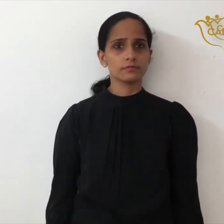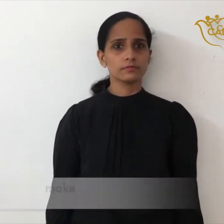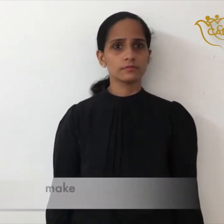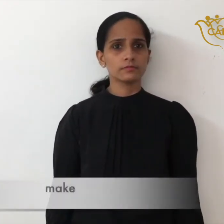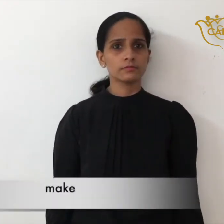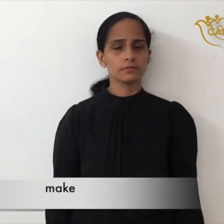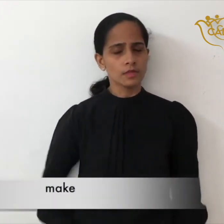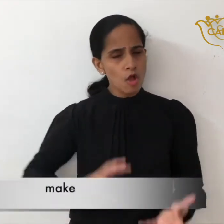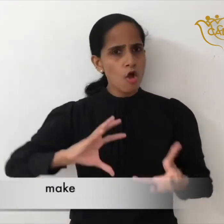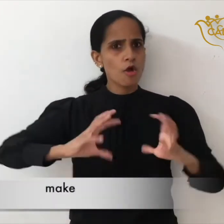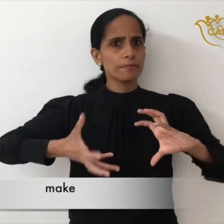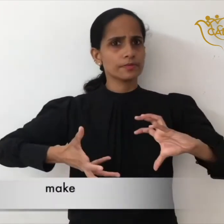me